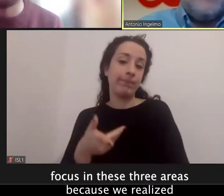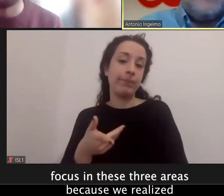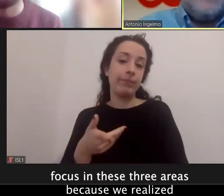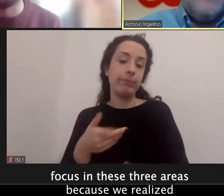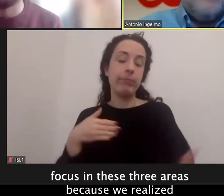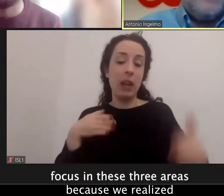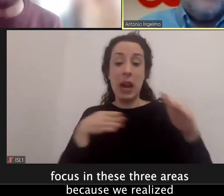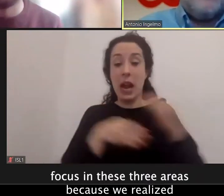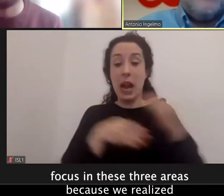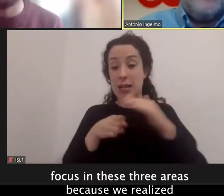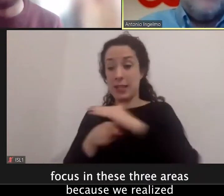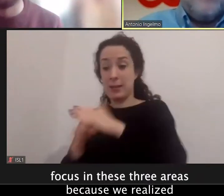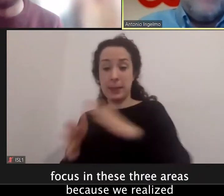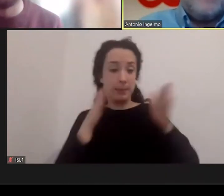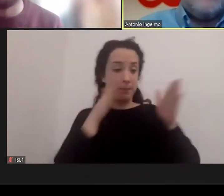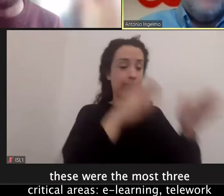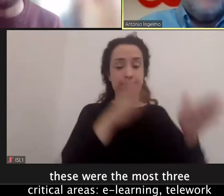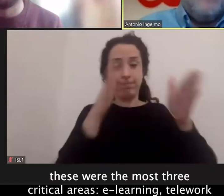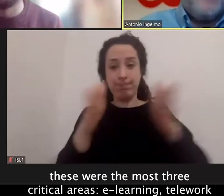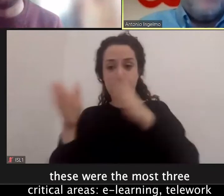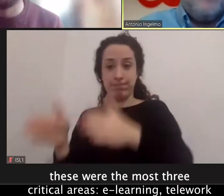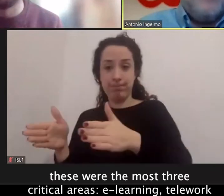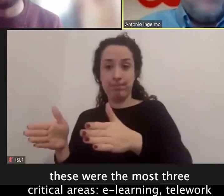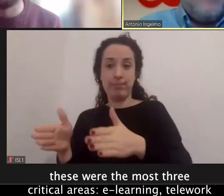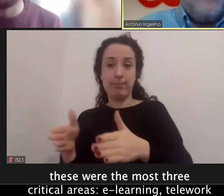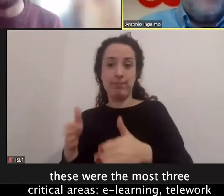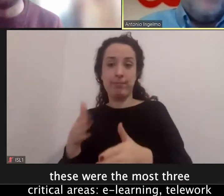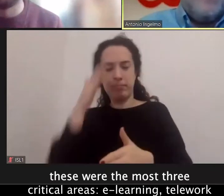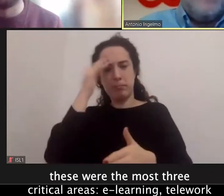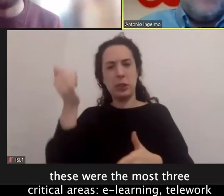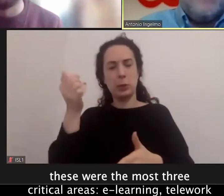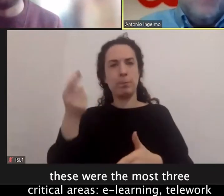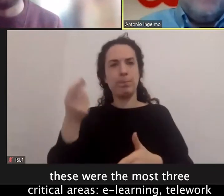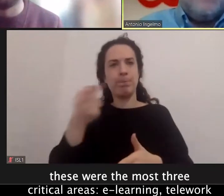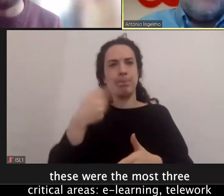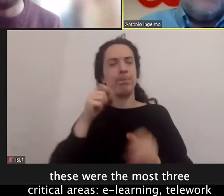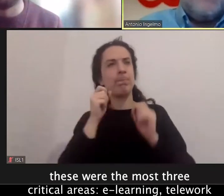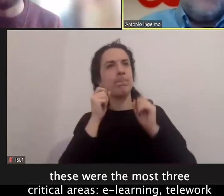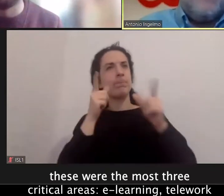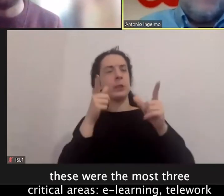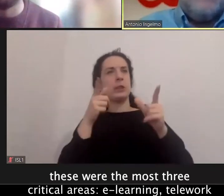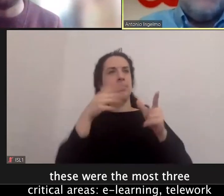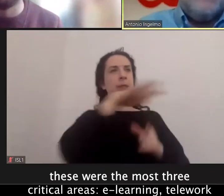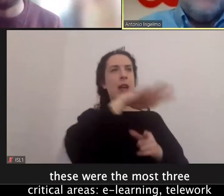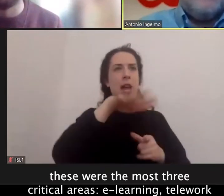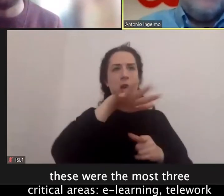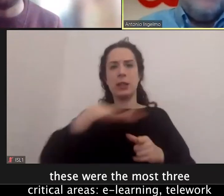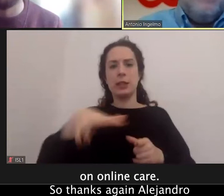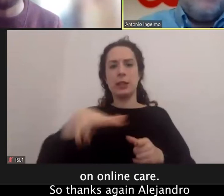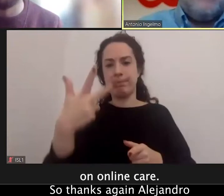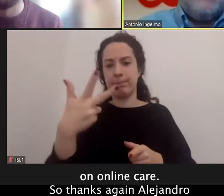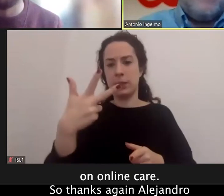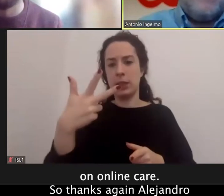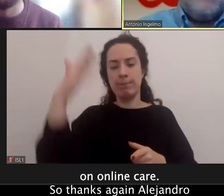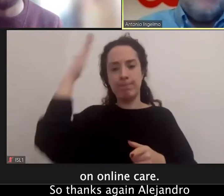3 areas, because we realized they were the most 3 critical areas: e-learning, telework,